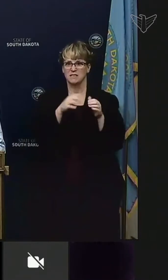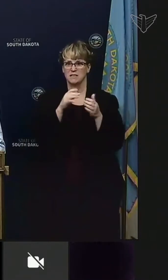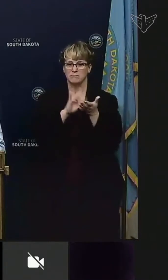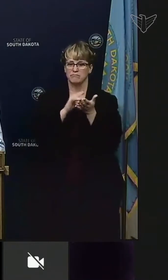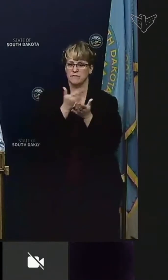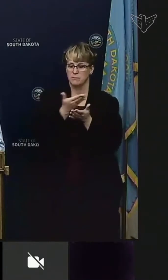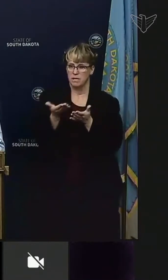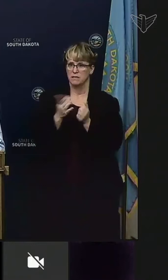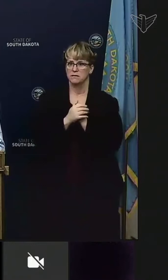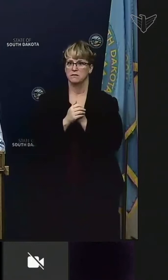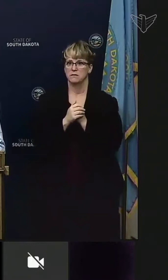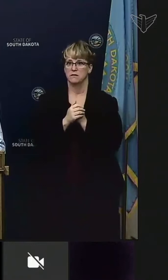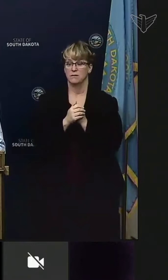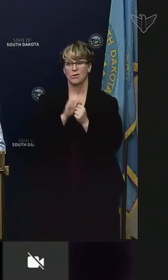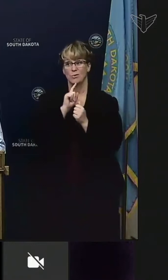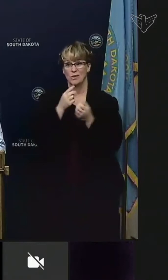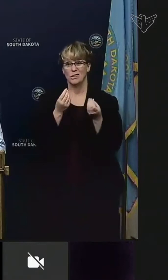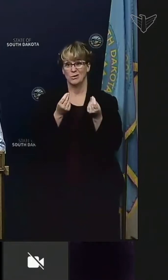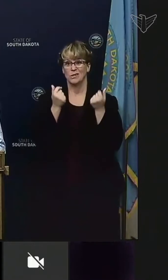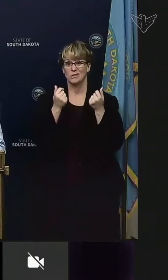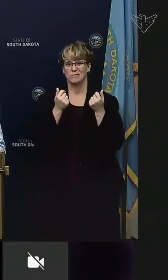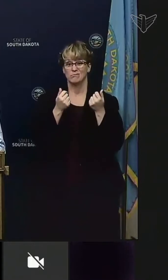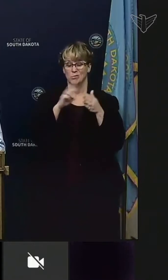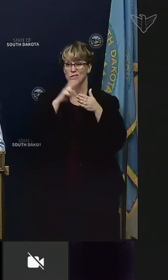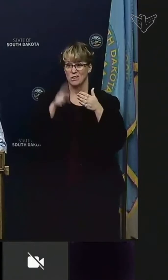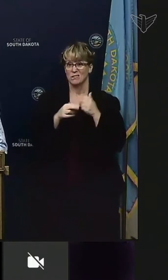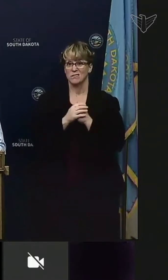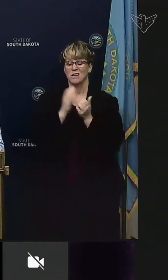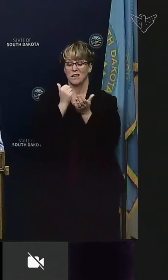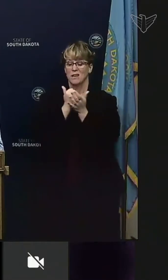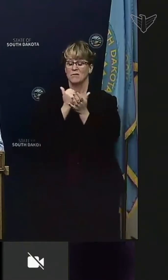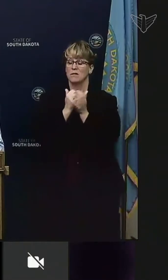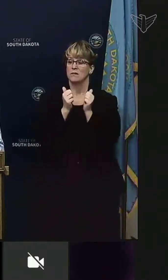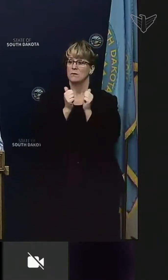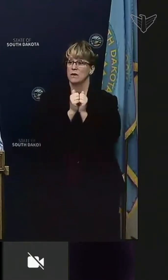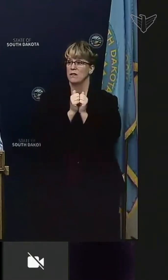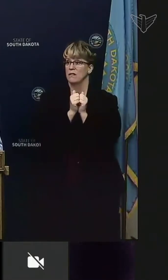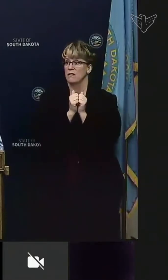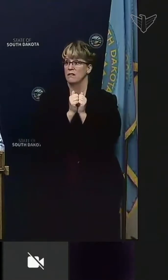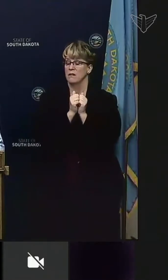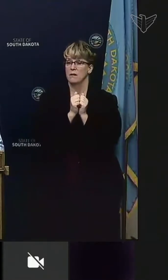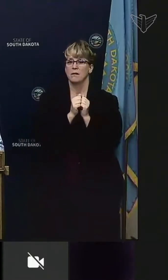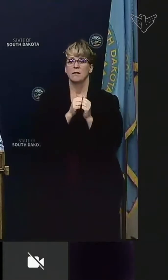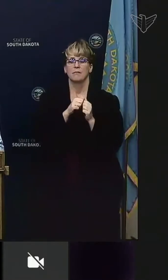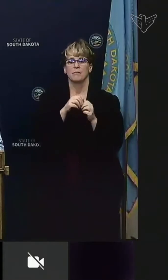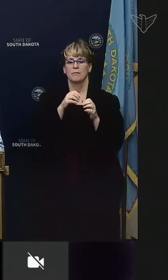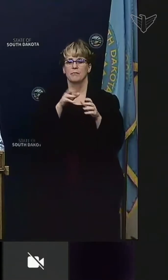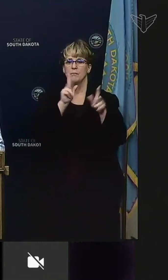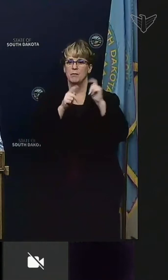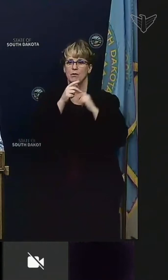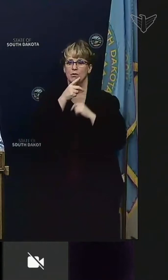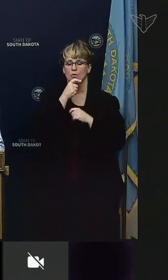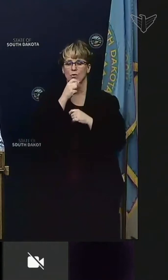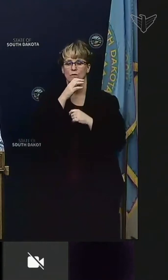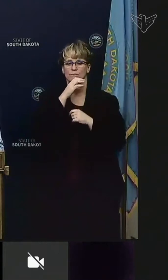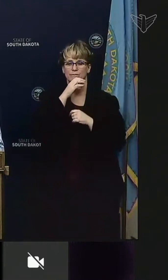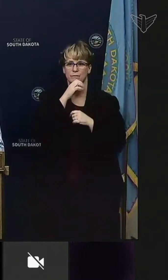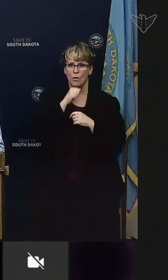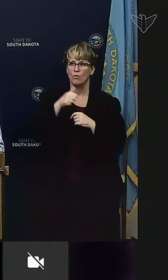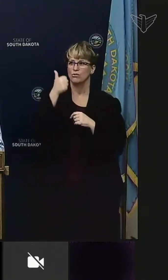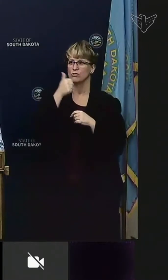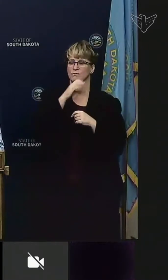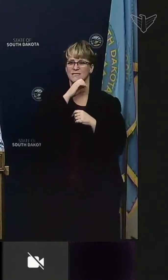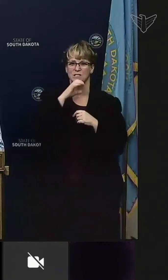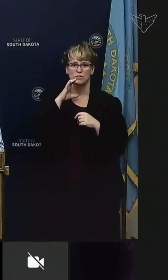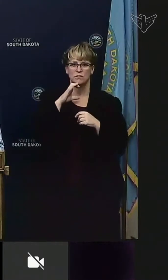supplies. These are pretty quick results, and they'll be very helpful for us in areas with vulnerable population or in hot spots such as what